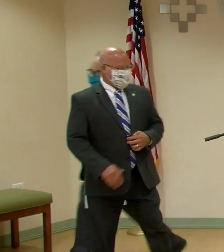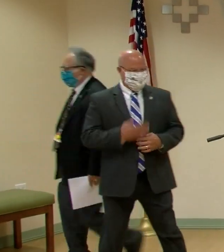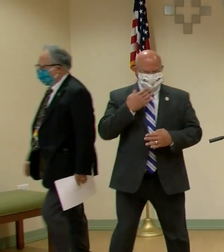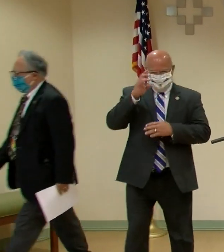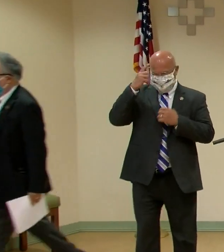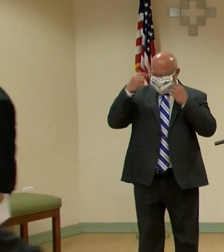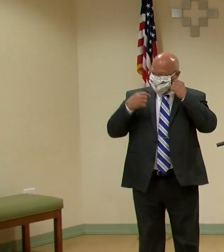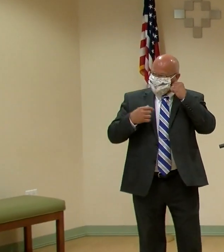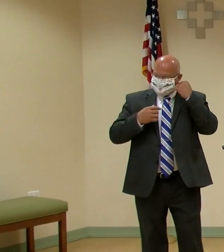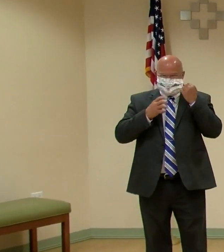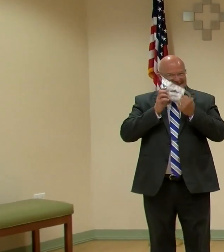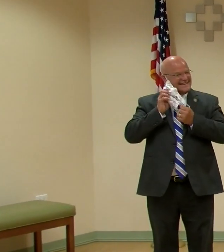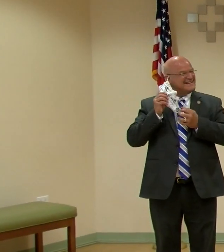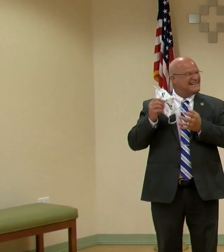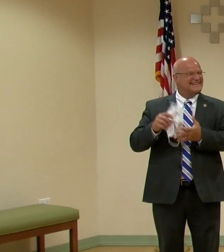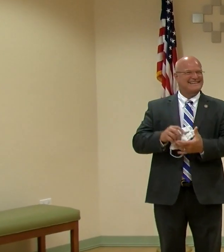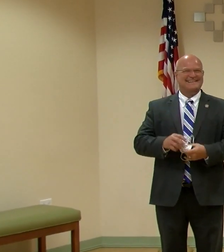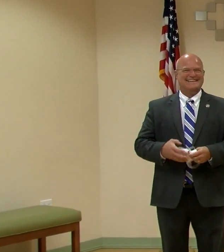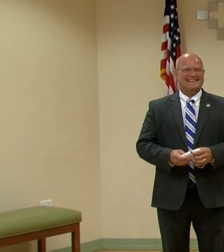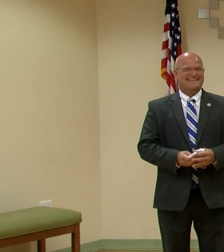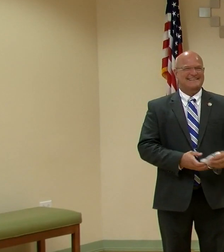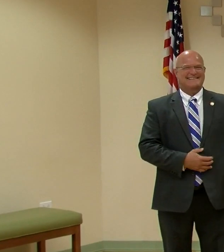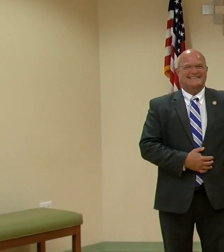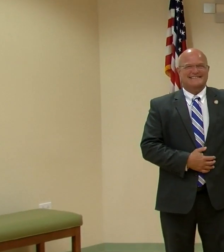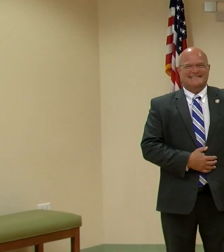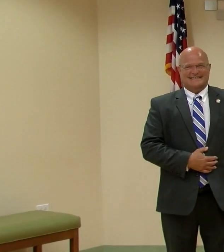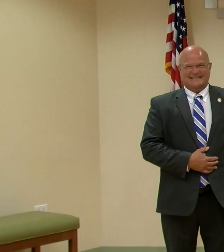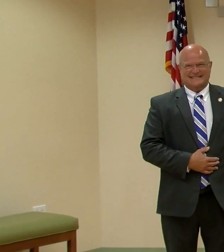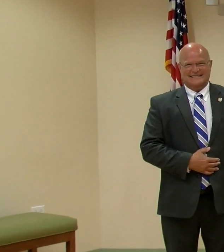Hello, Eddie. Good afternoon, Governor. Good